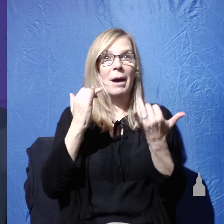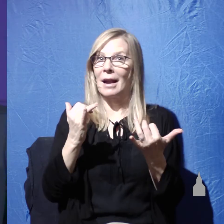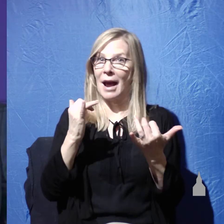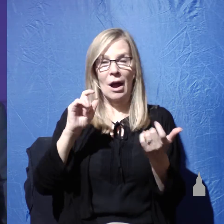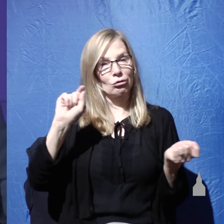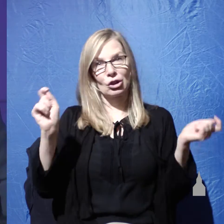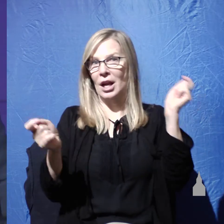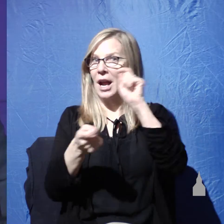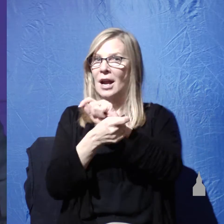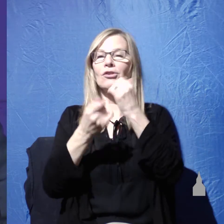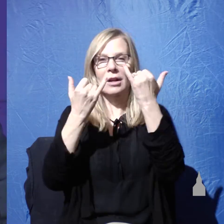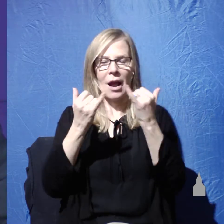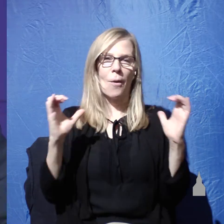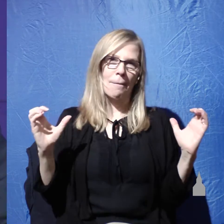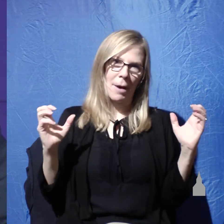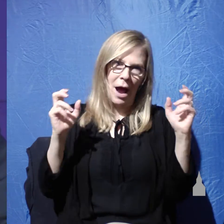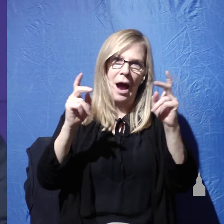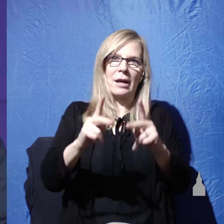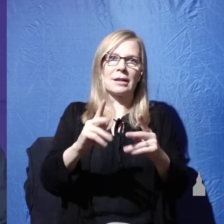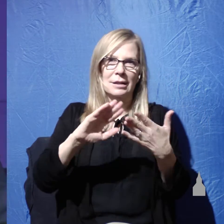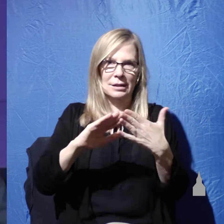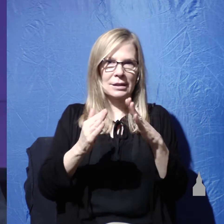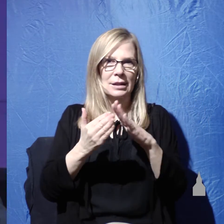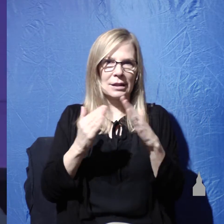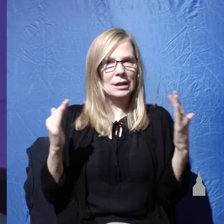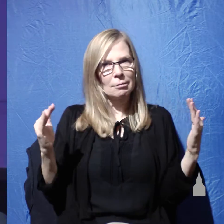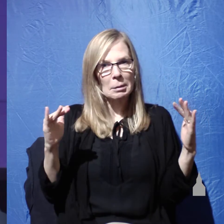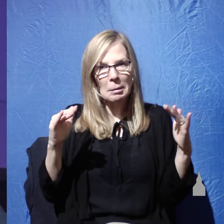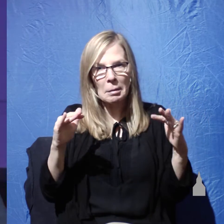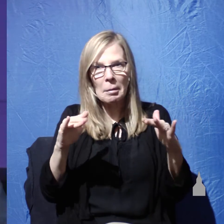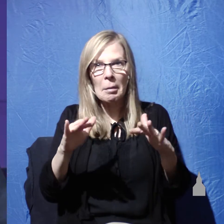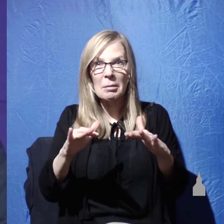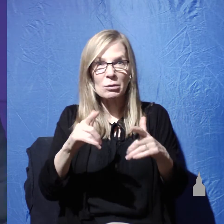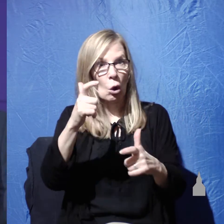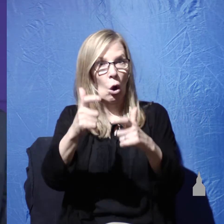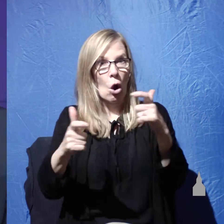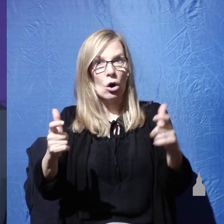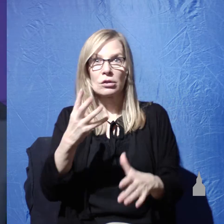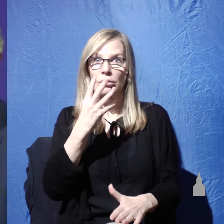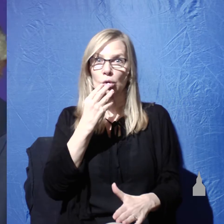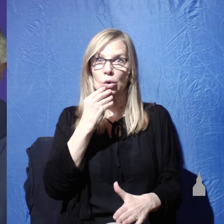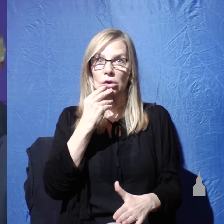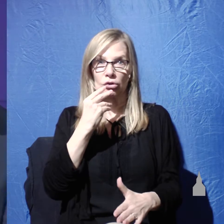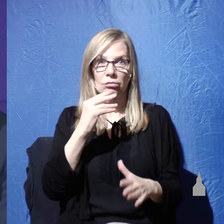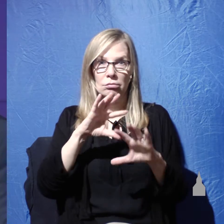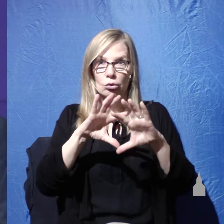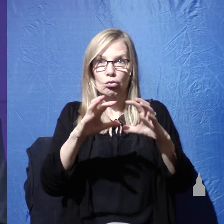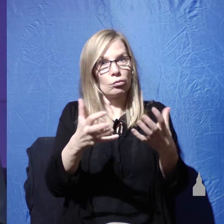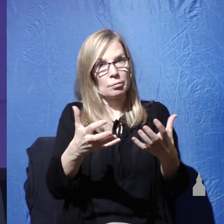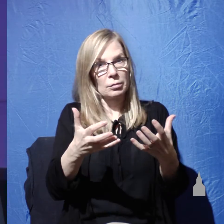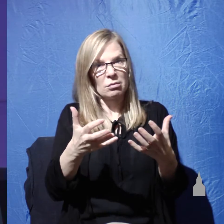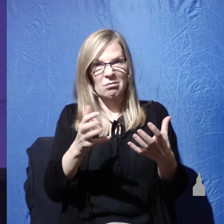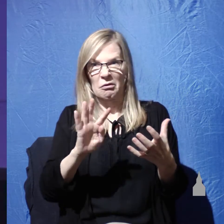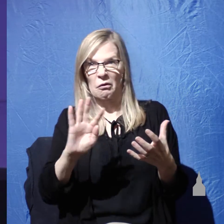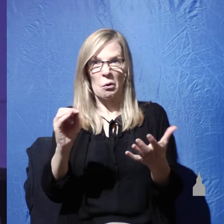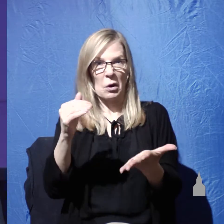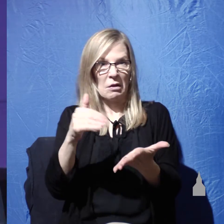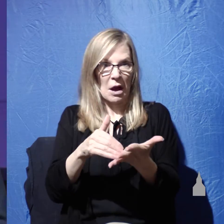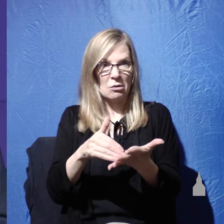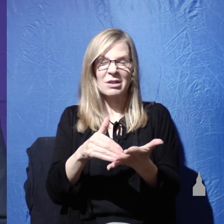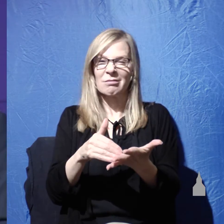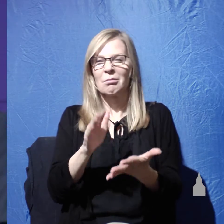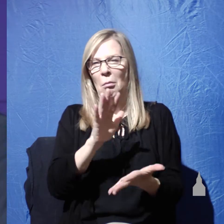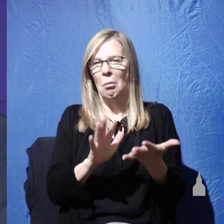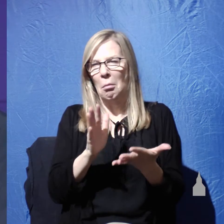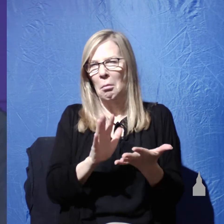back in the city. We also know that with this large of a Jewish population, that there were at least